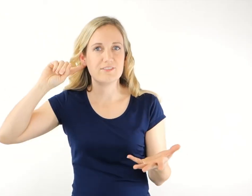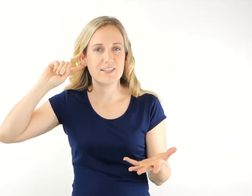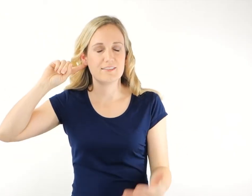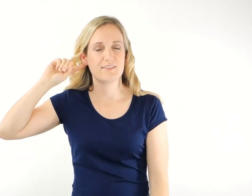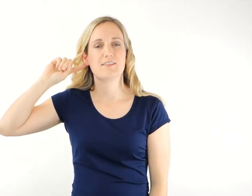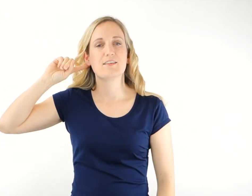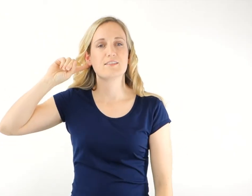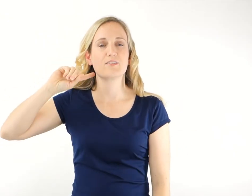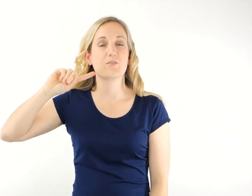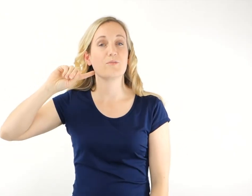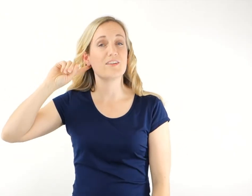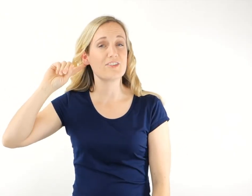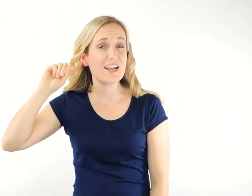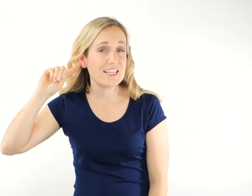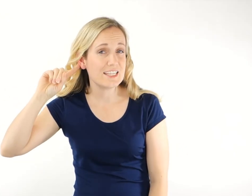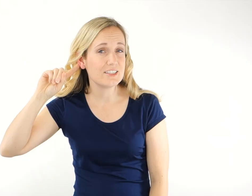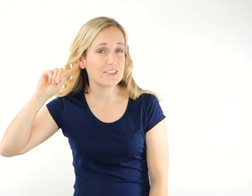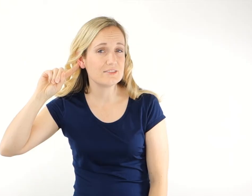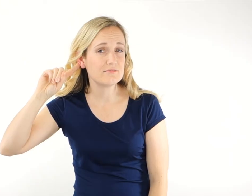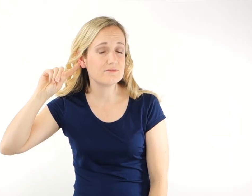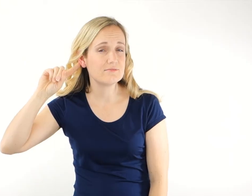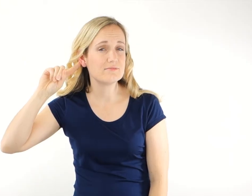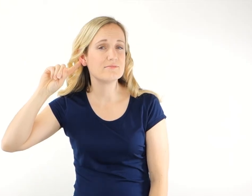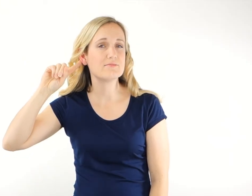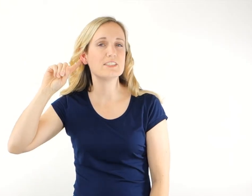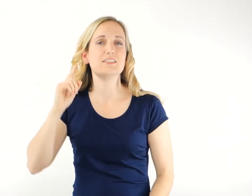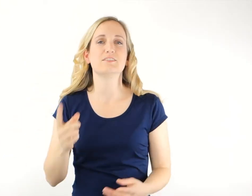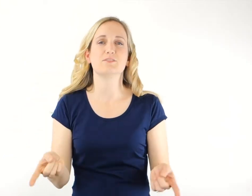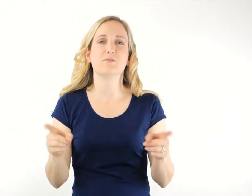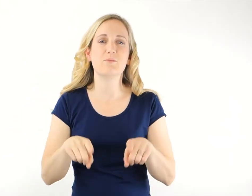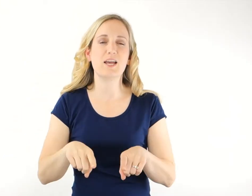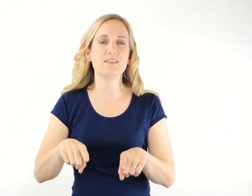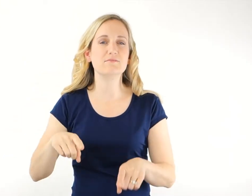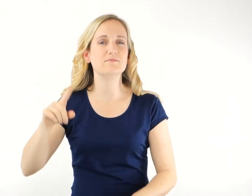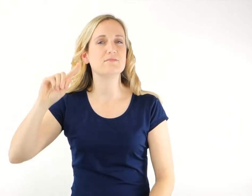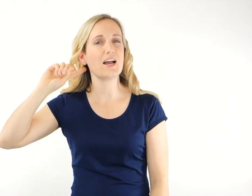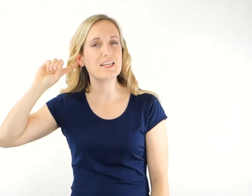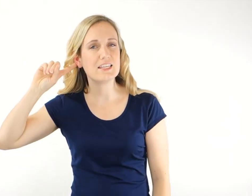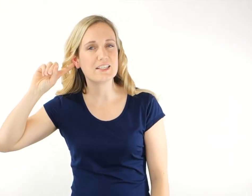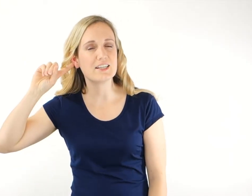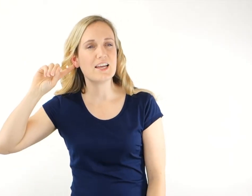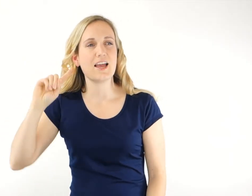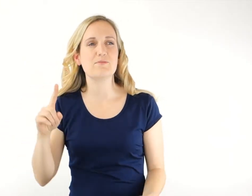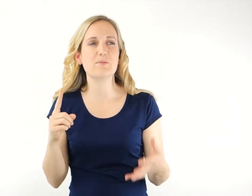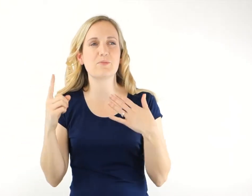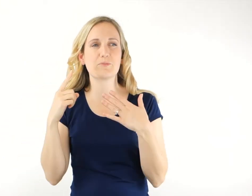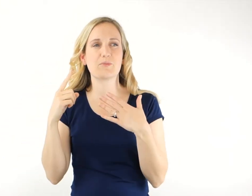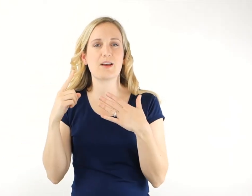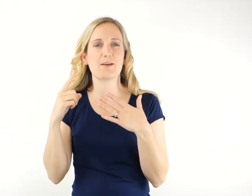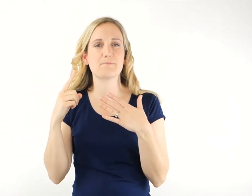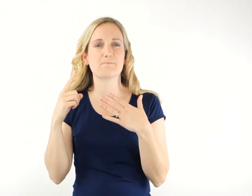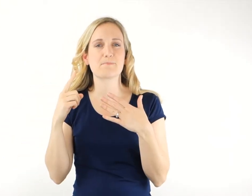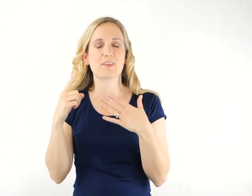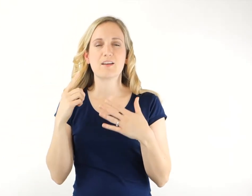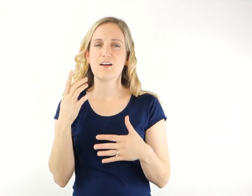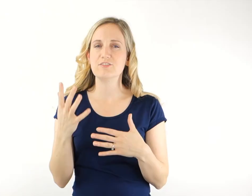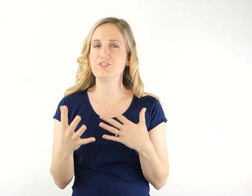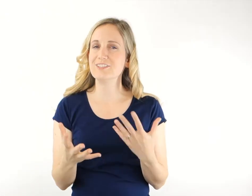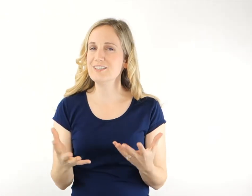often. So whenever I hear, so when I hear, and remember, during this